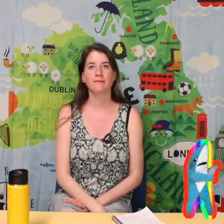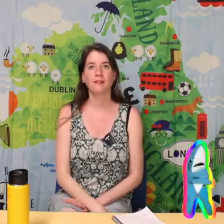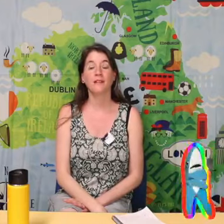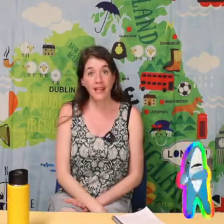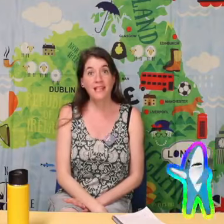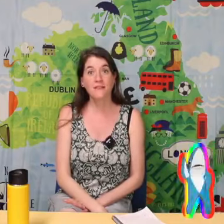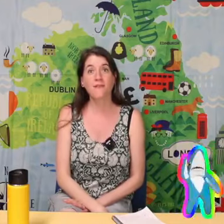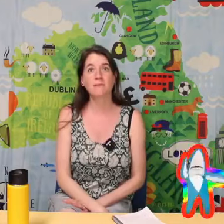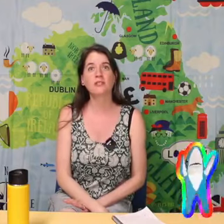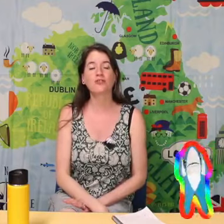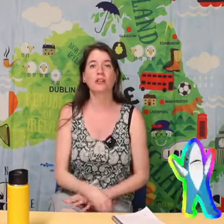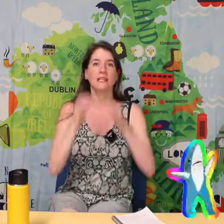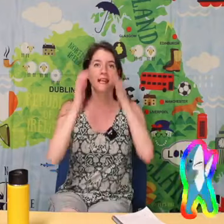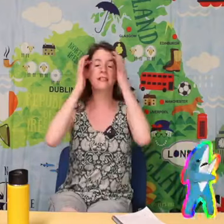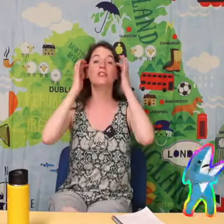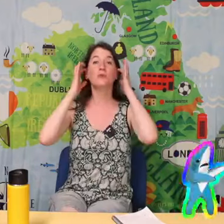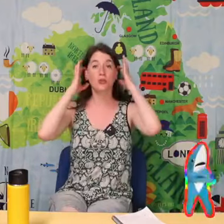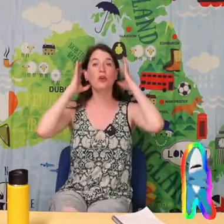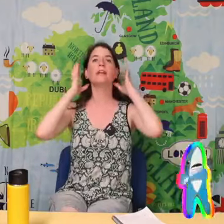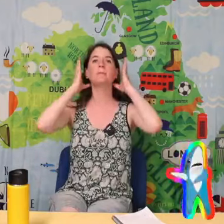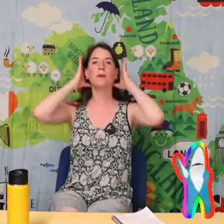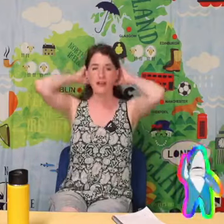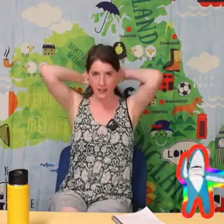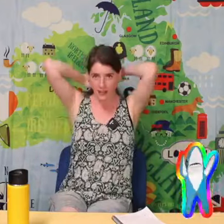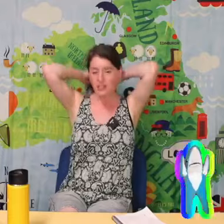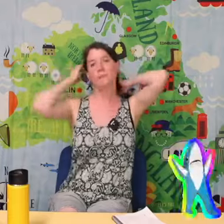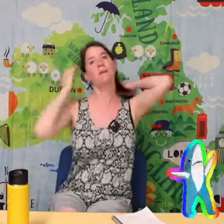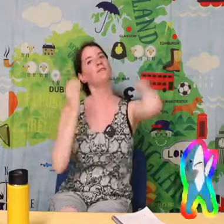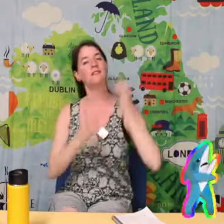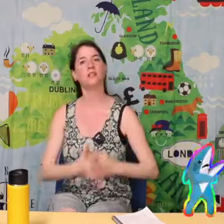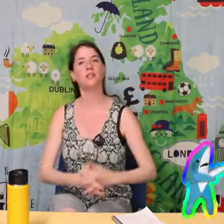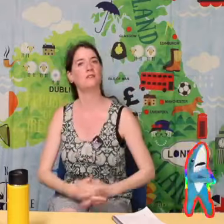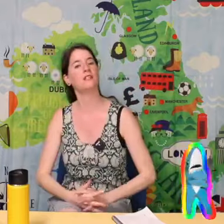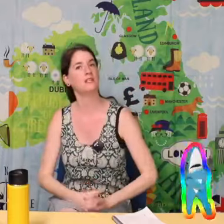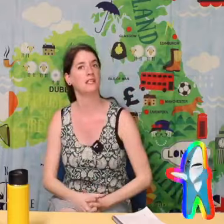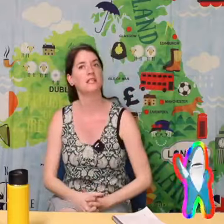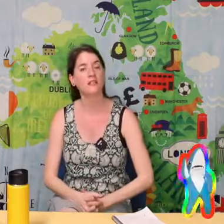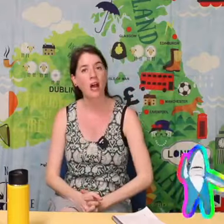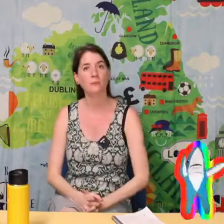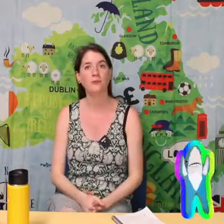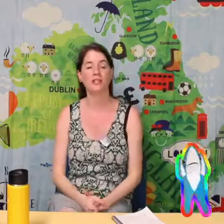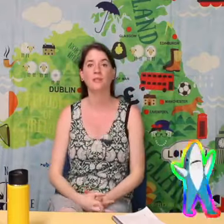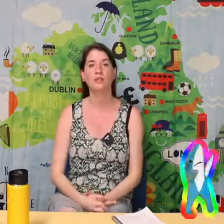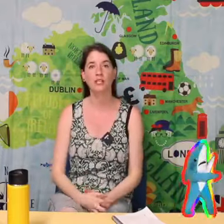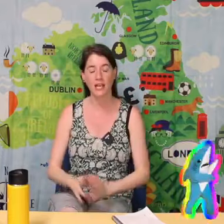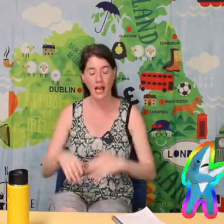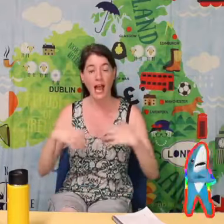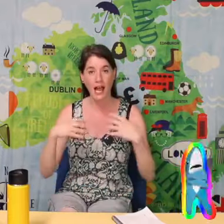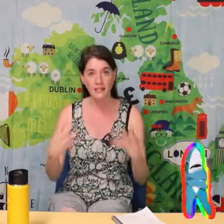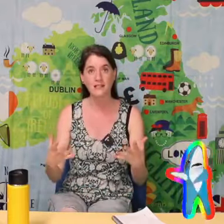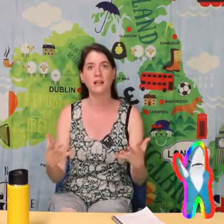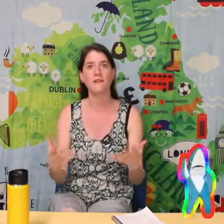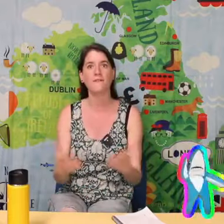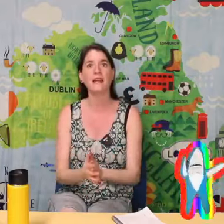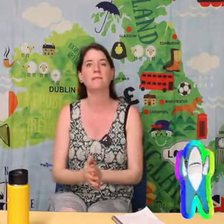That is the famous astronomer. Yes, that's who we're talking about, Heather. So my friend at university did an art project where she asked famous